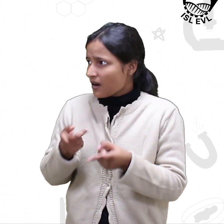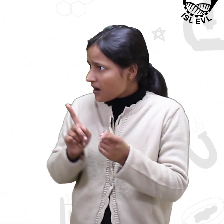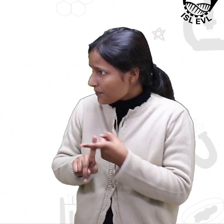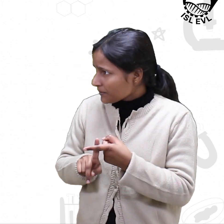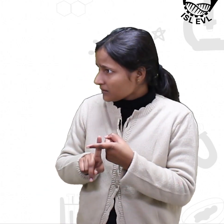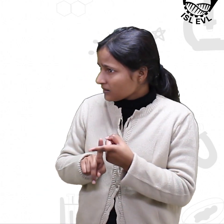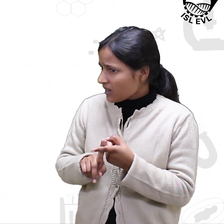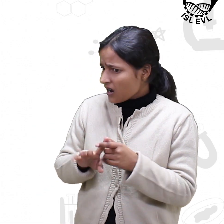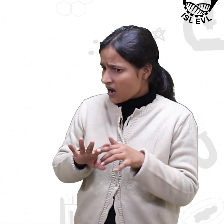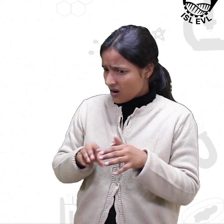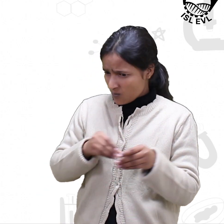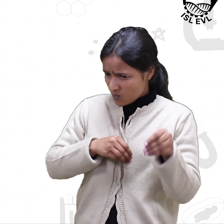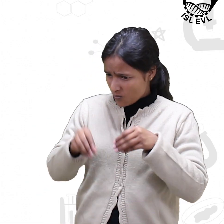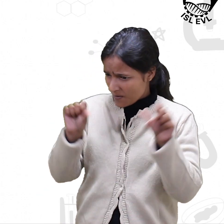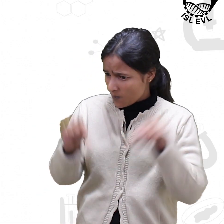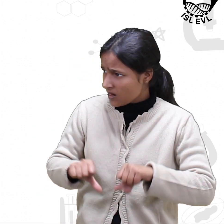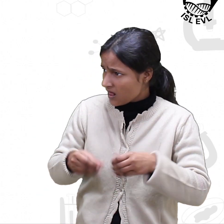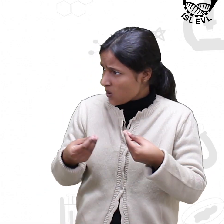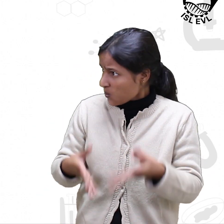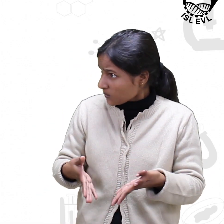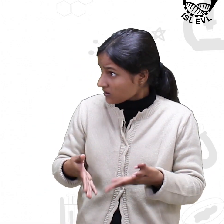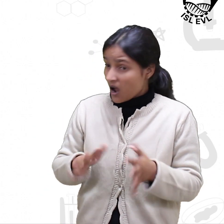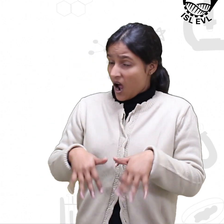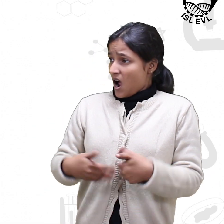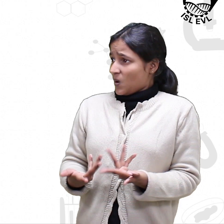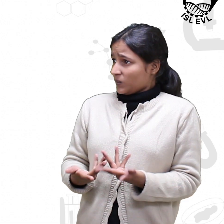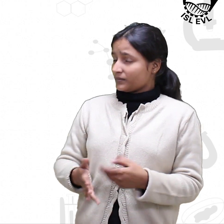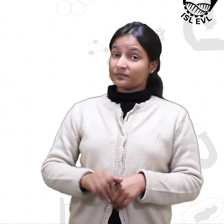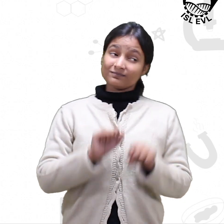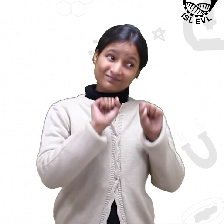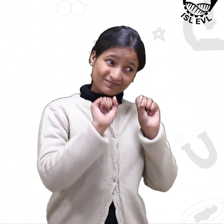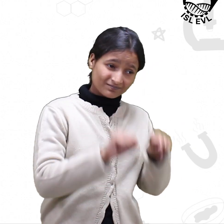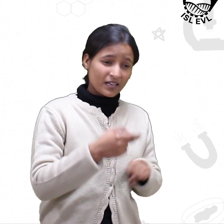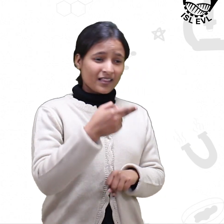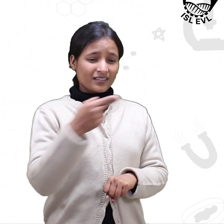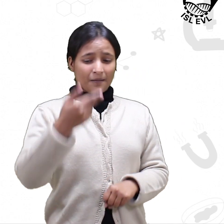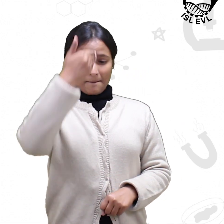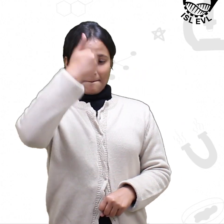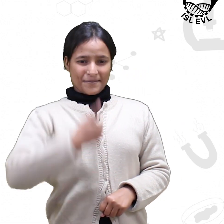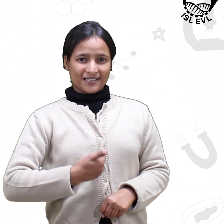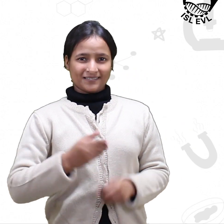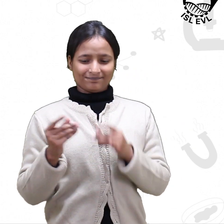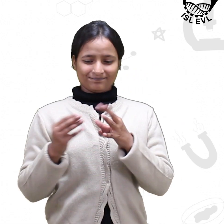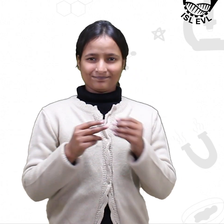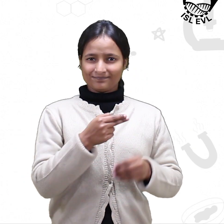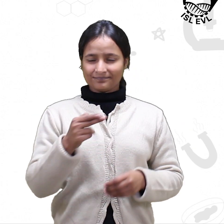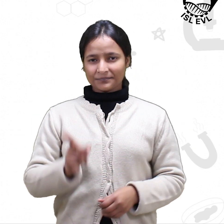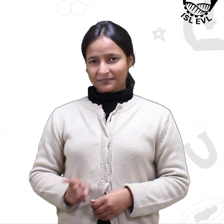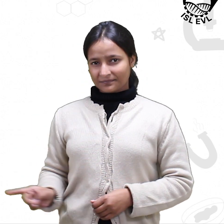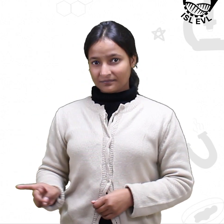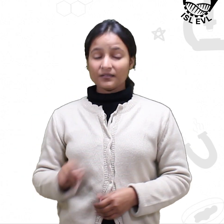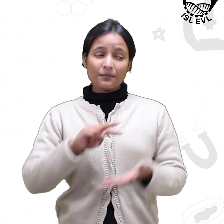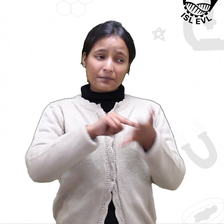where one can't move? Yes, it's called paralysis. The body is paralyzed, which means you can't move